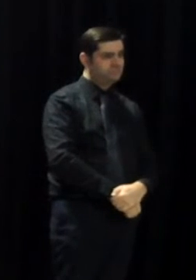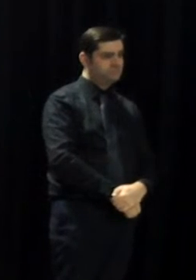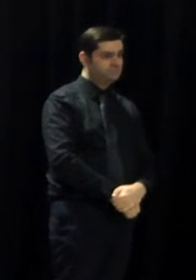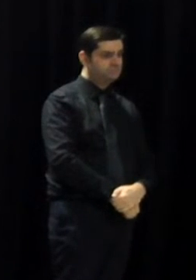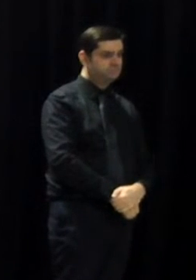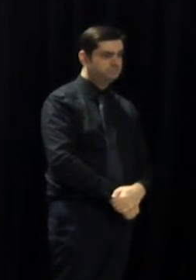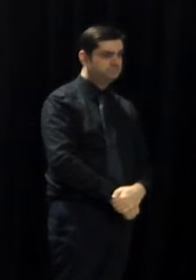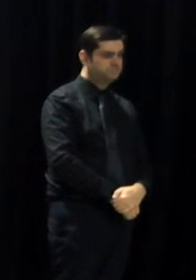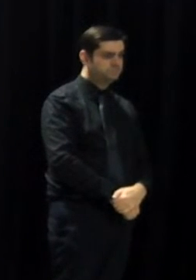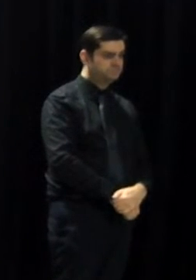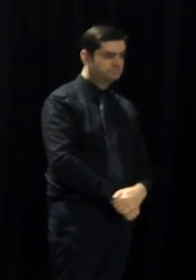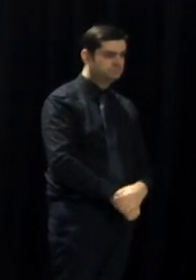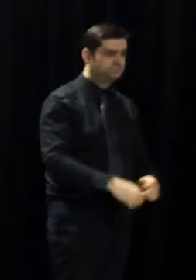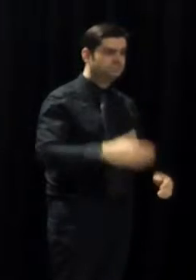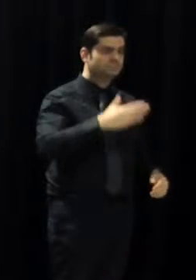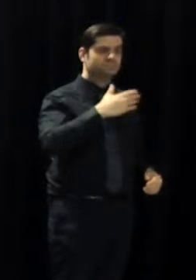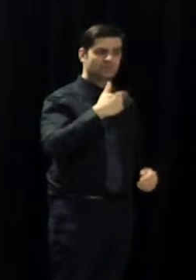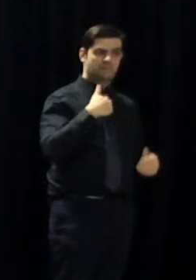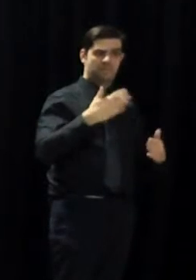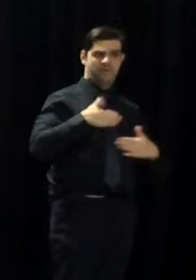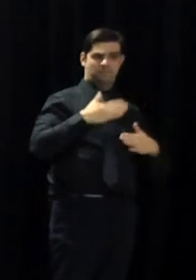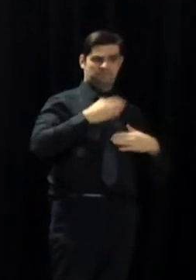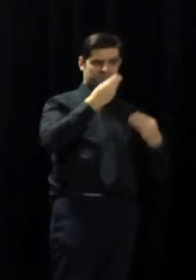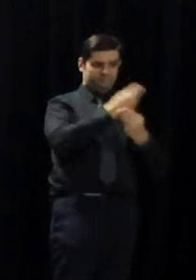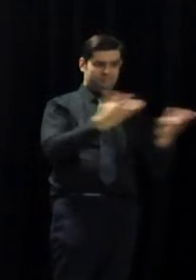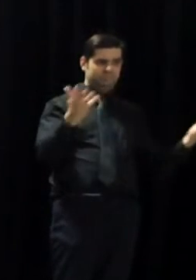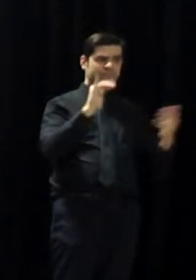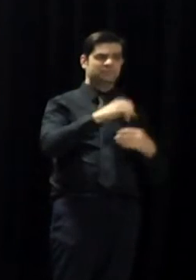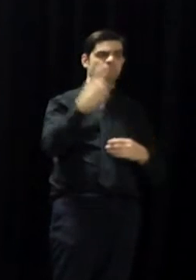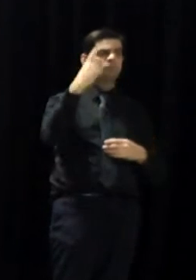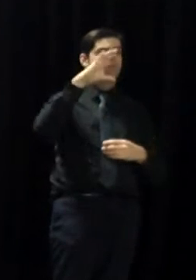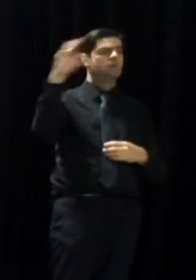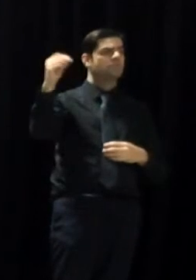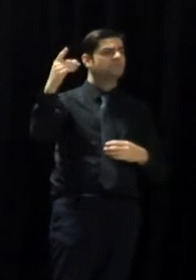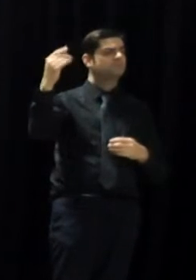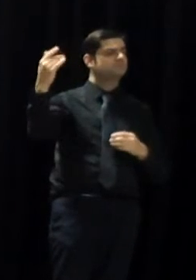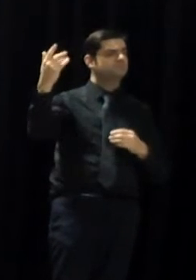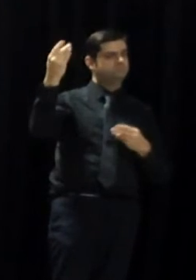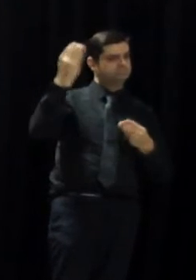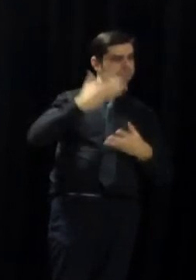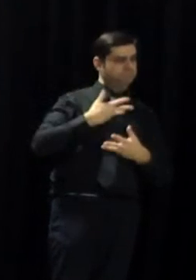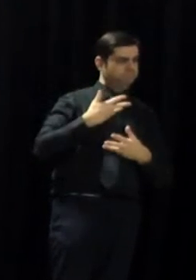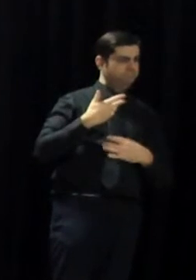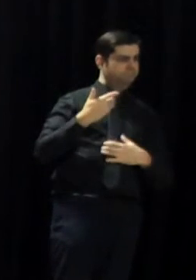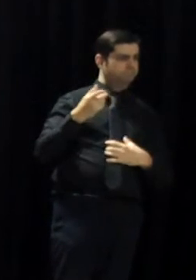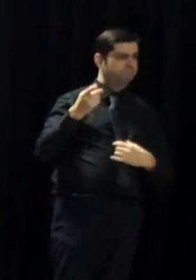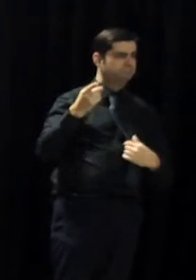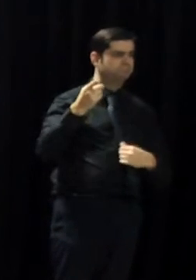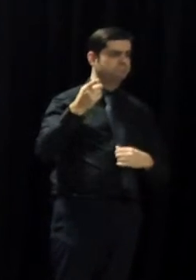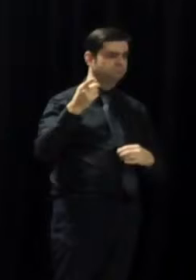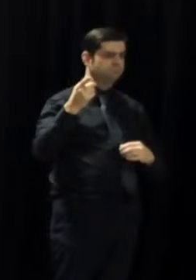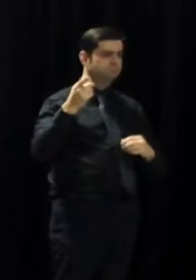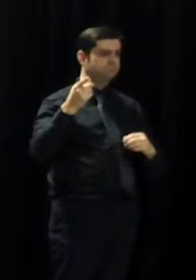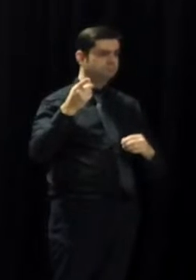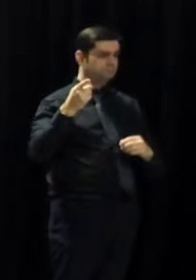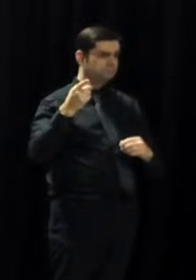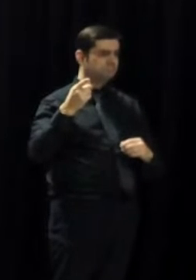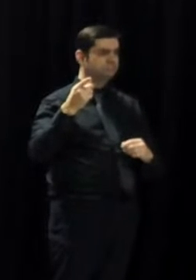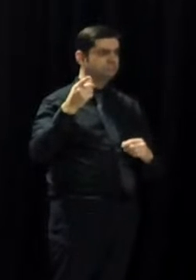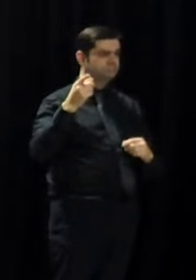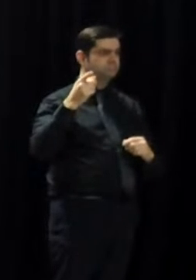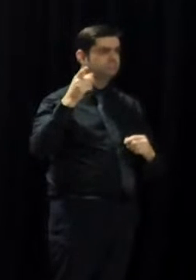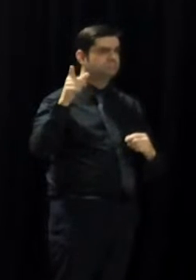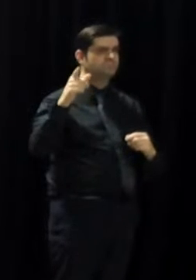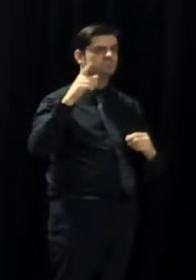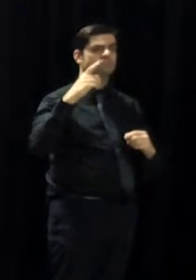reached out to my office to volunteer several of their employees for the foreseeable future to assist the county with